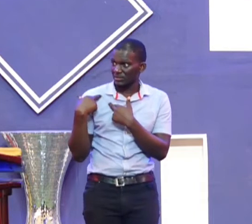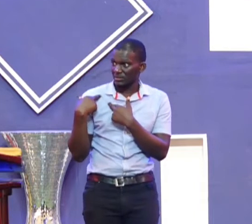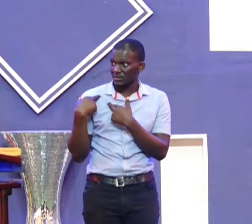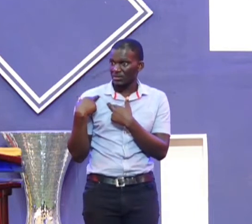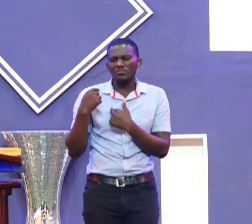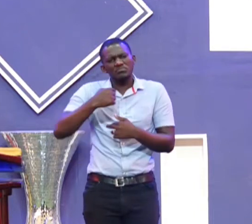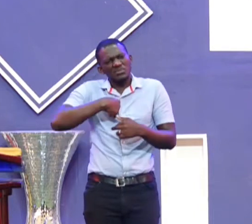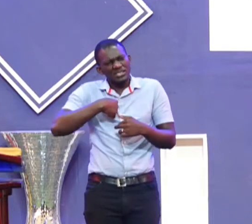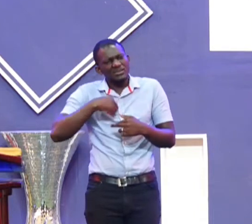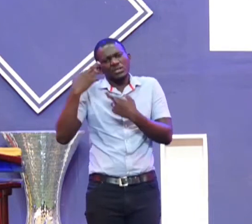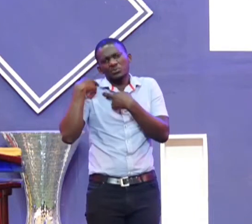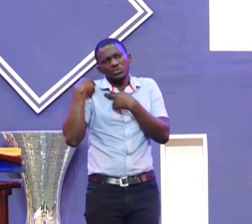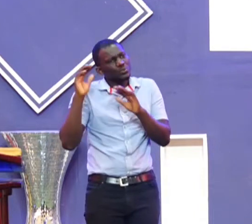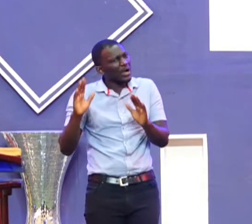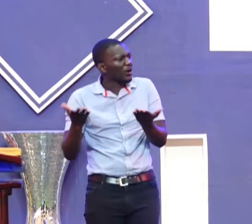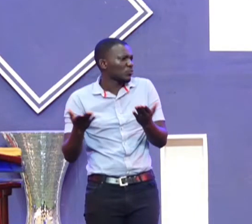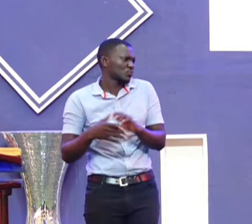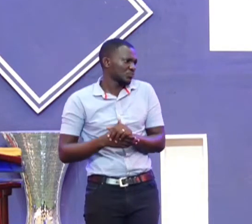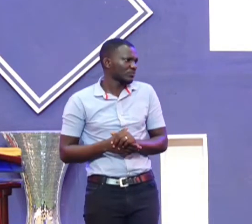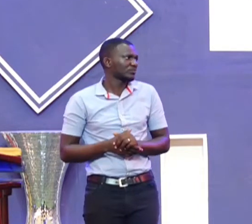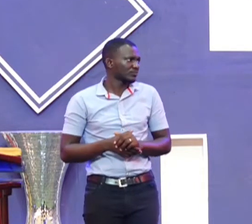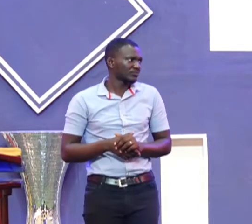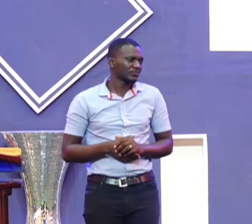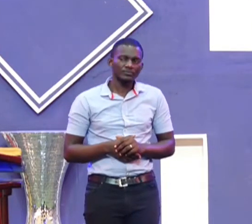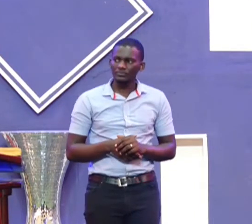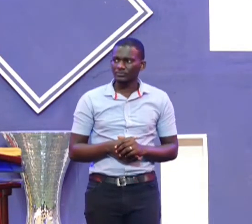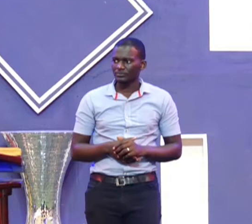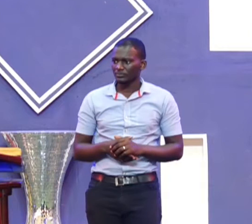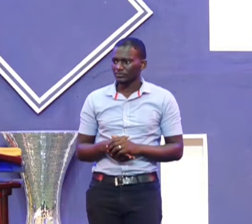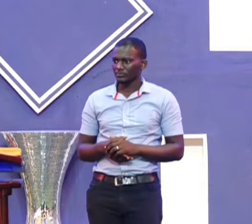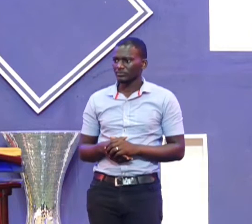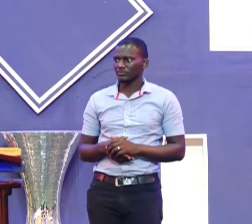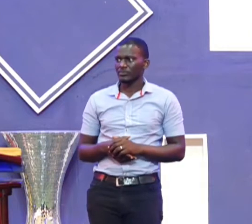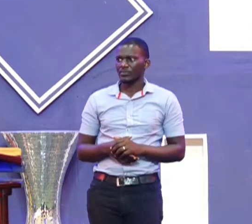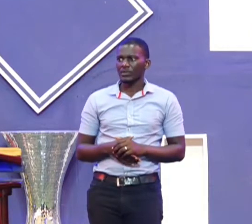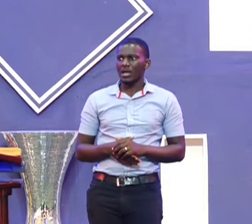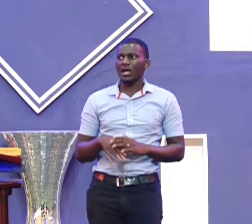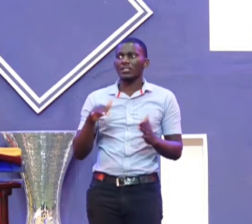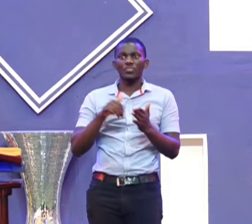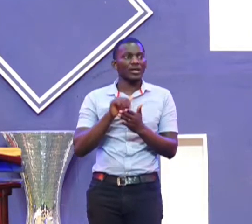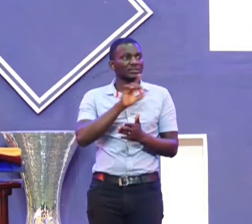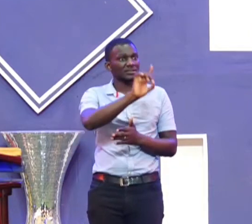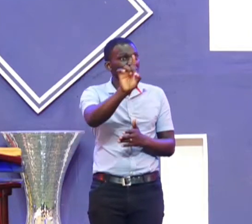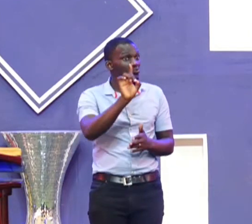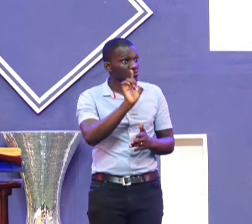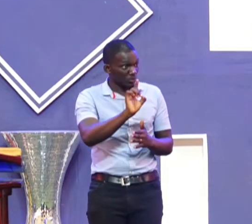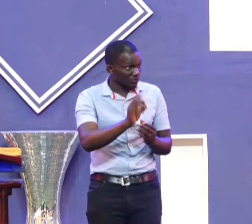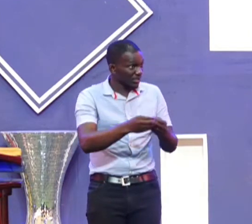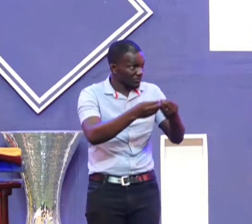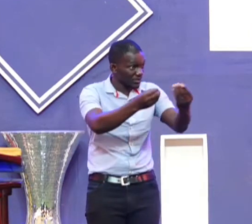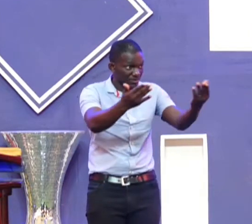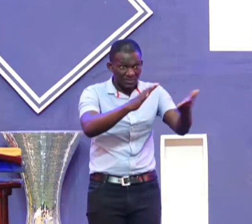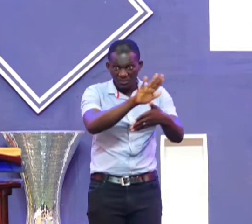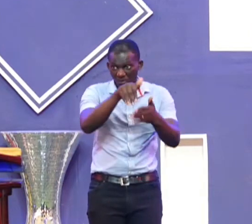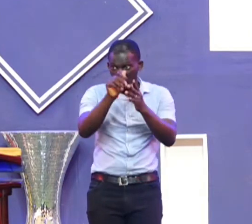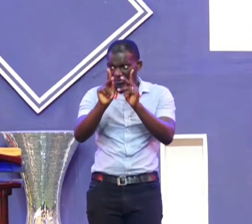responsible I am banange ni wabunanyizibwa kyenkana ki and that is the question I'm posing to every one of us erecho chechibuzo